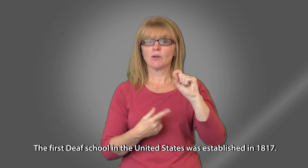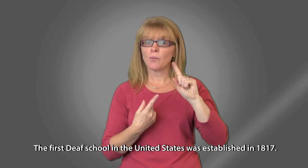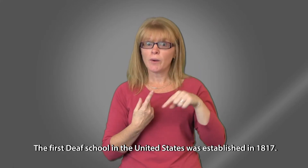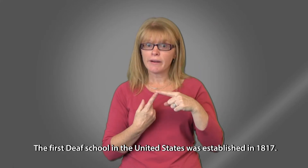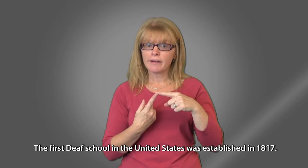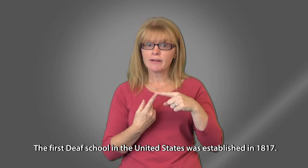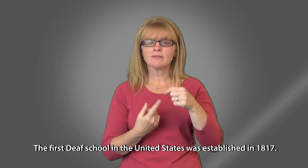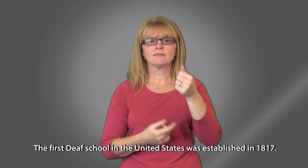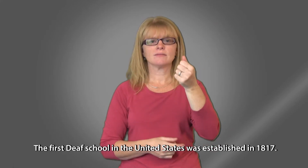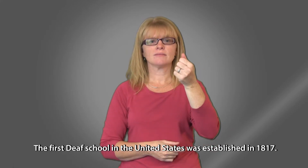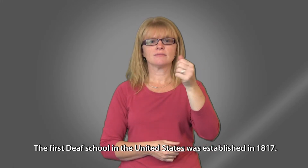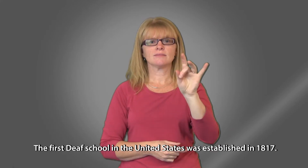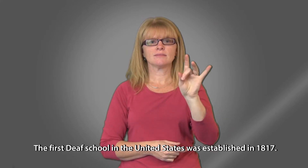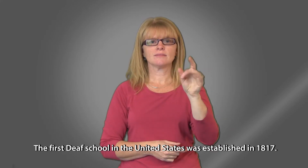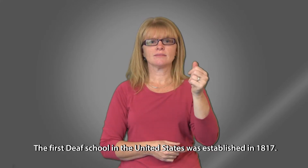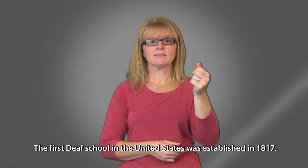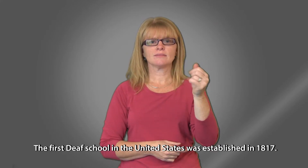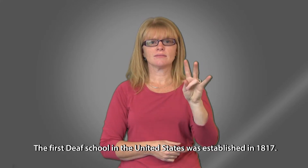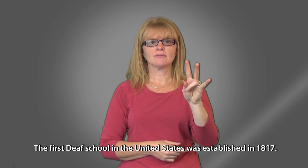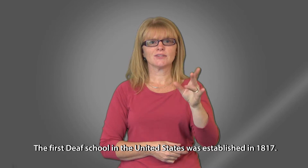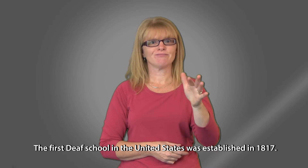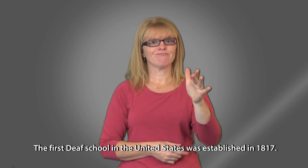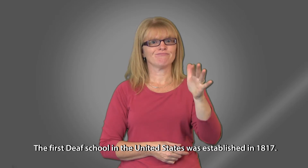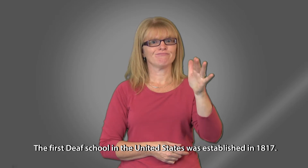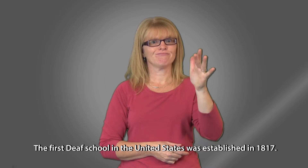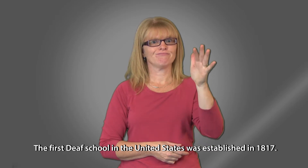was established in 1817.